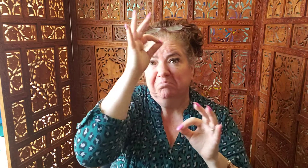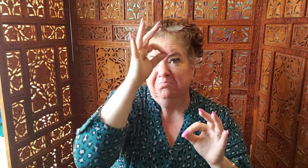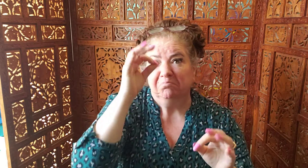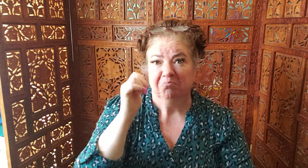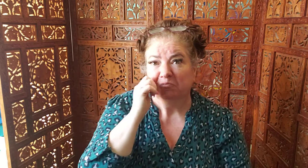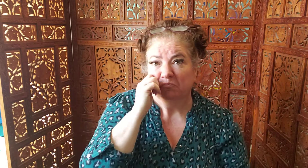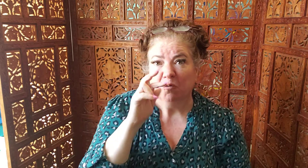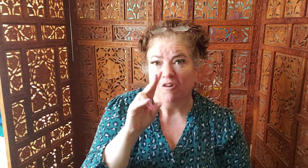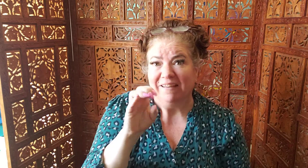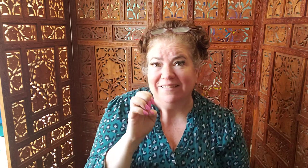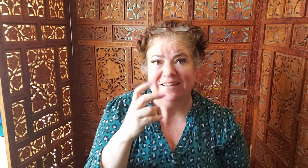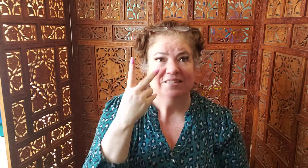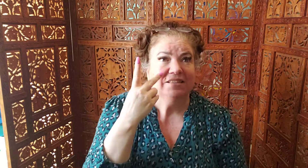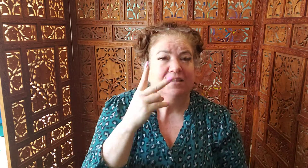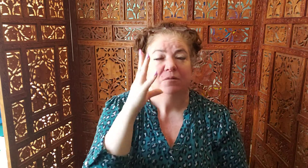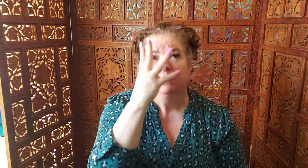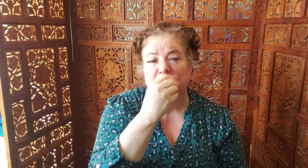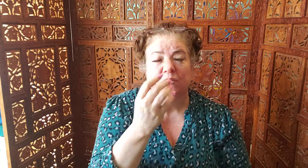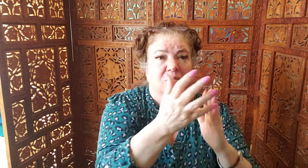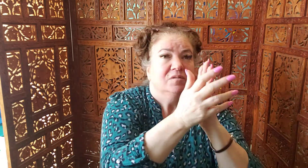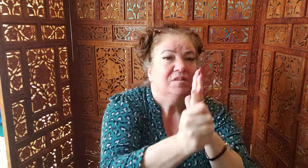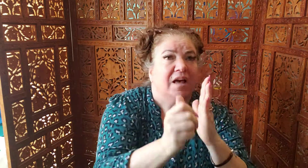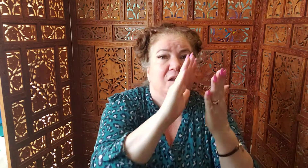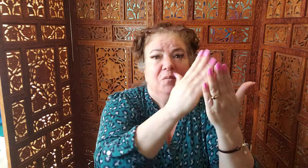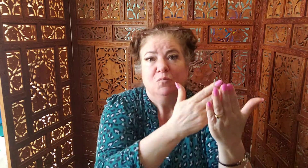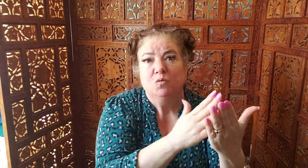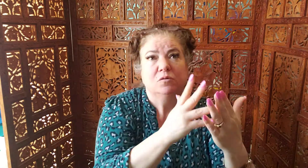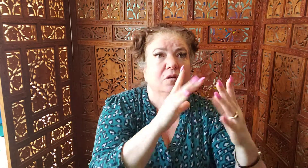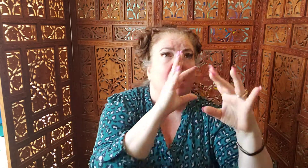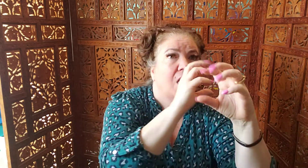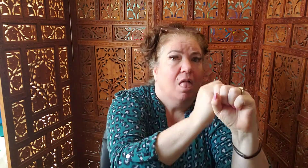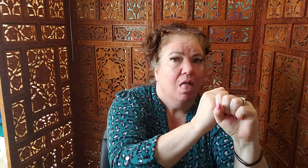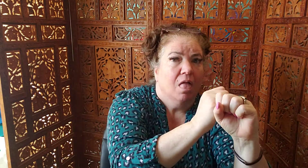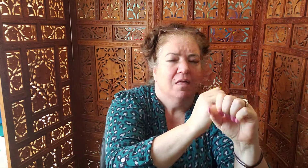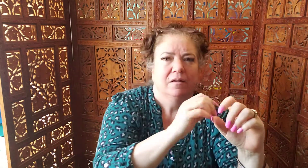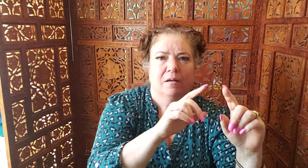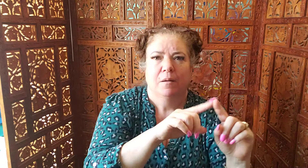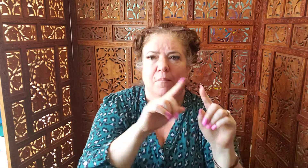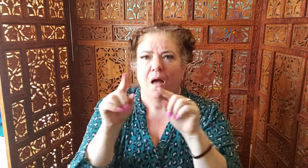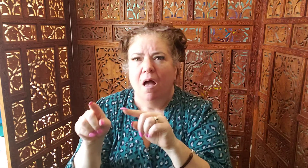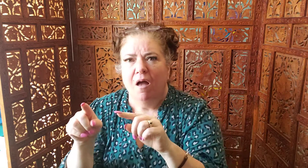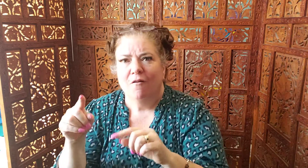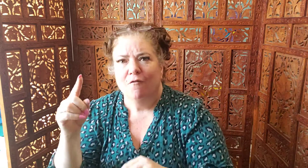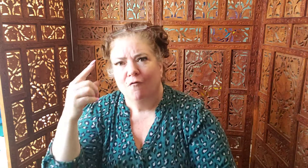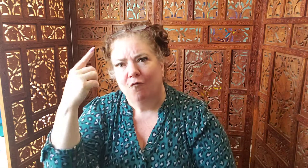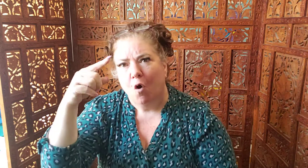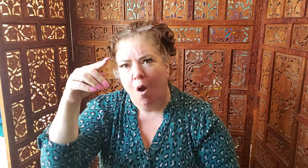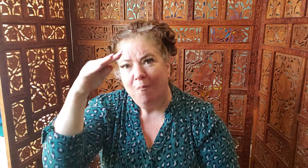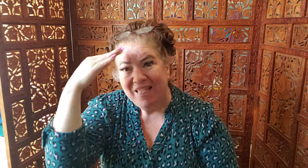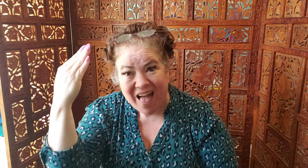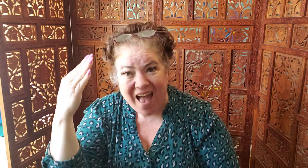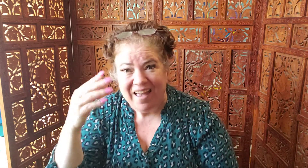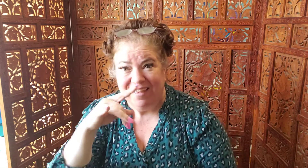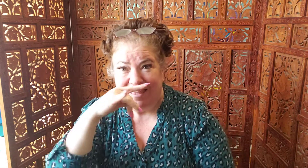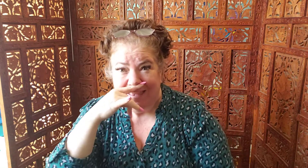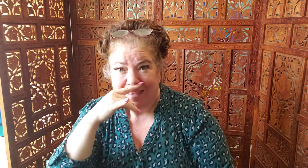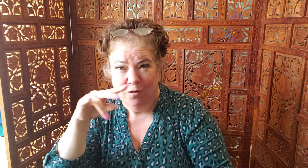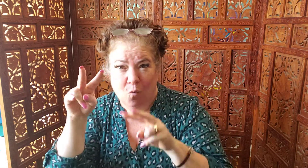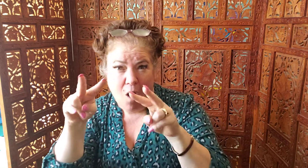and the music. But as a black kid going to see the show, in a black audience watching a black